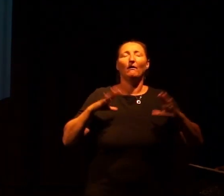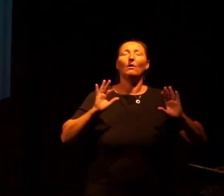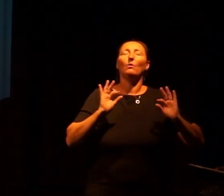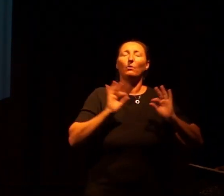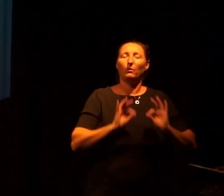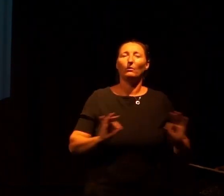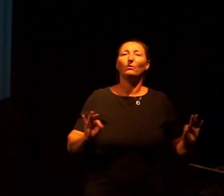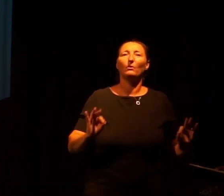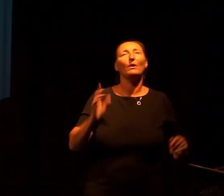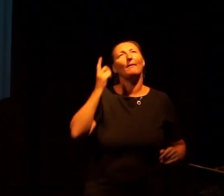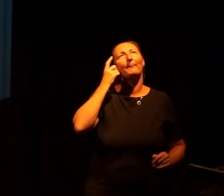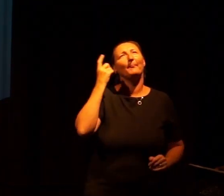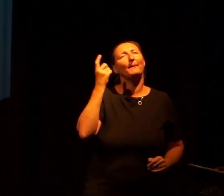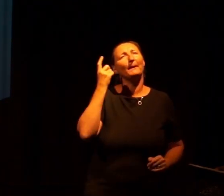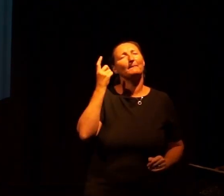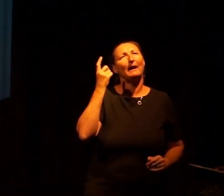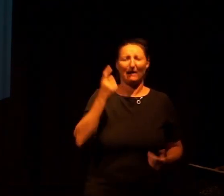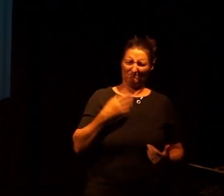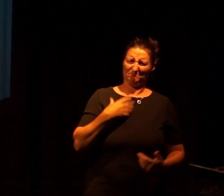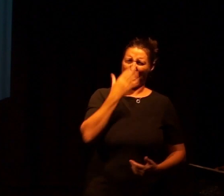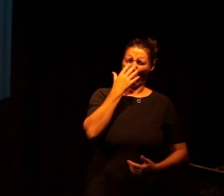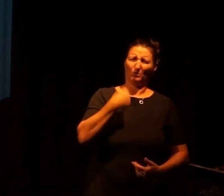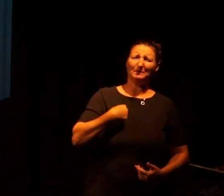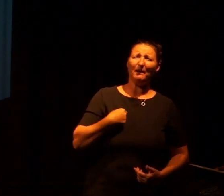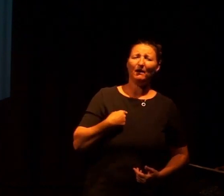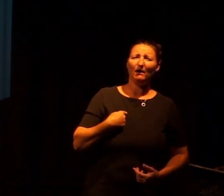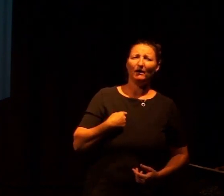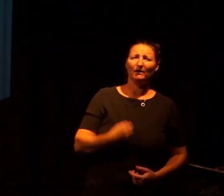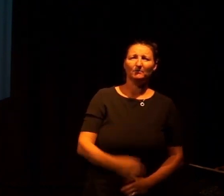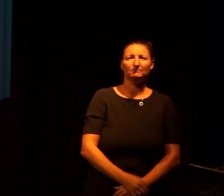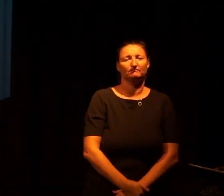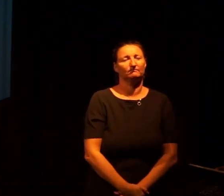think exactly how old I am.